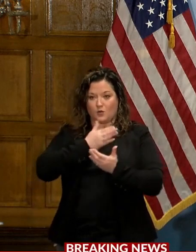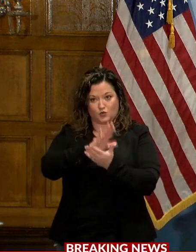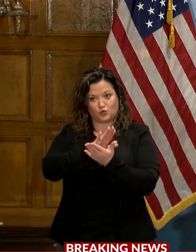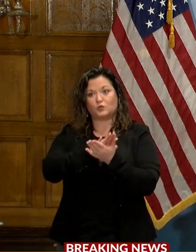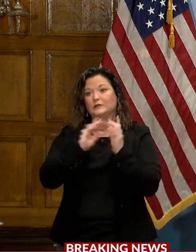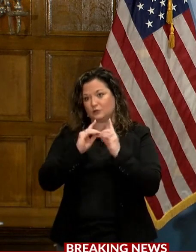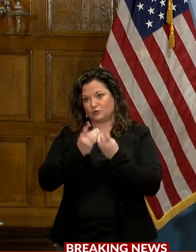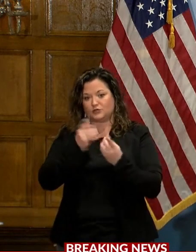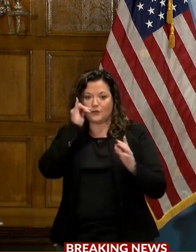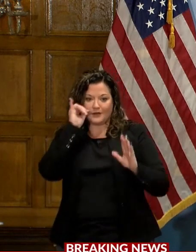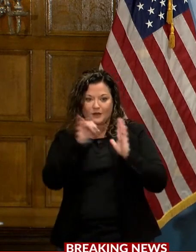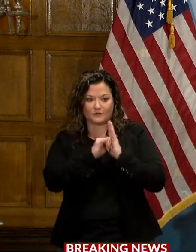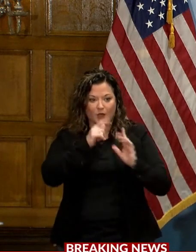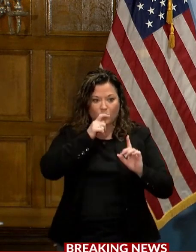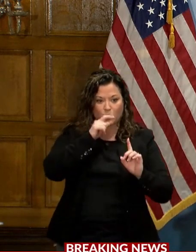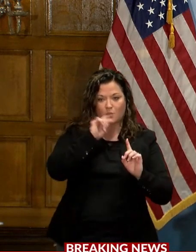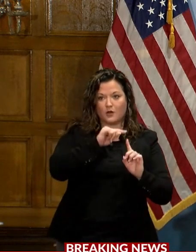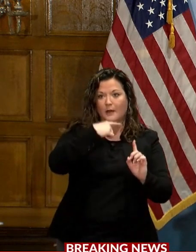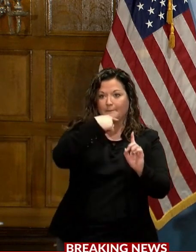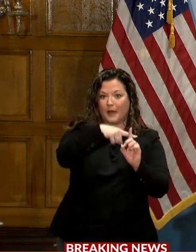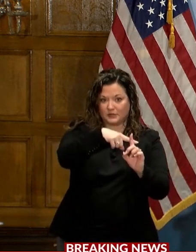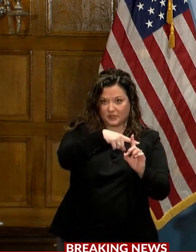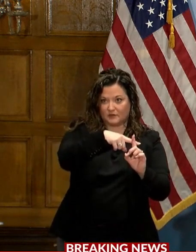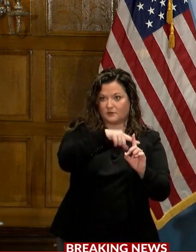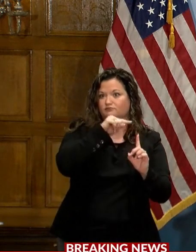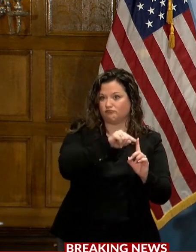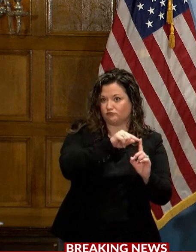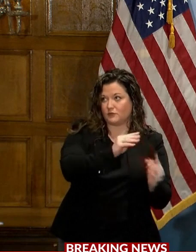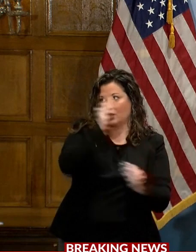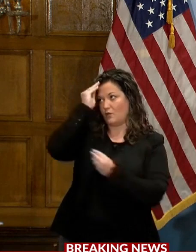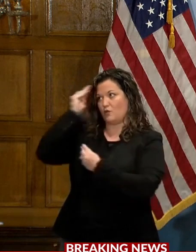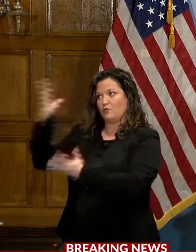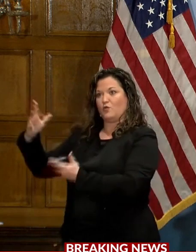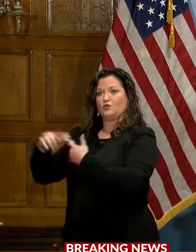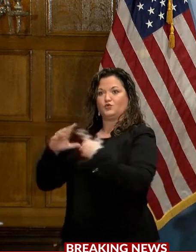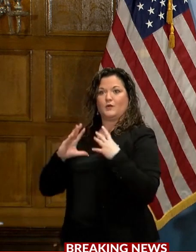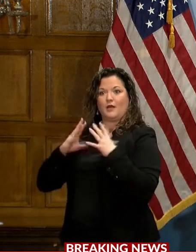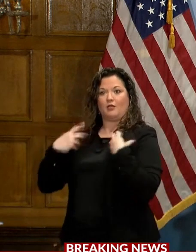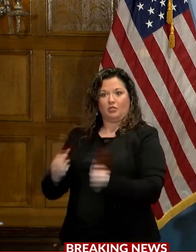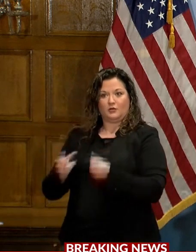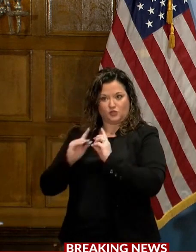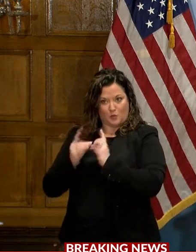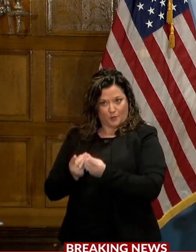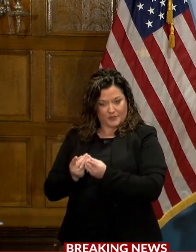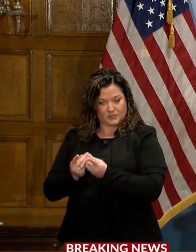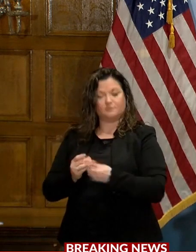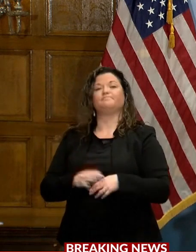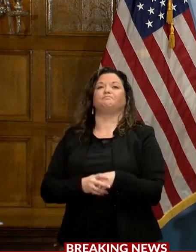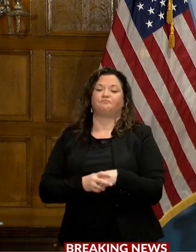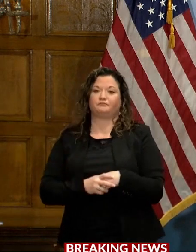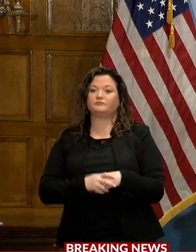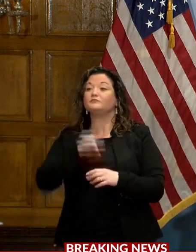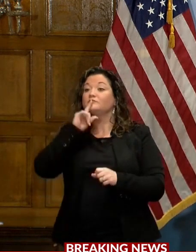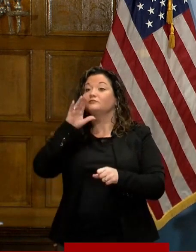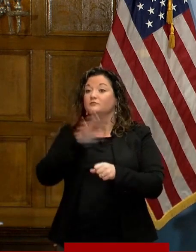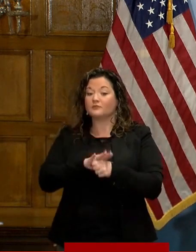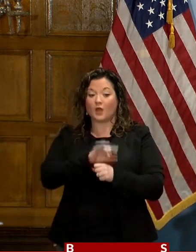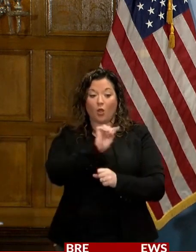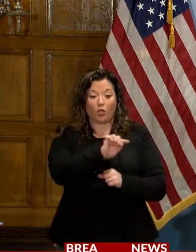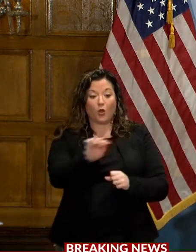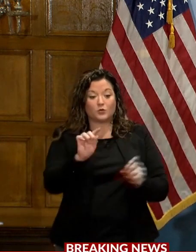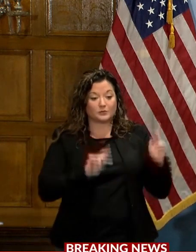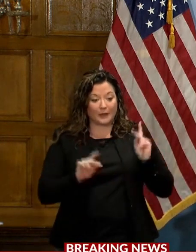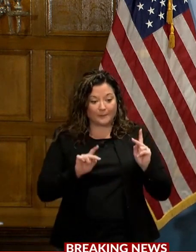positive cases and report those cases to the health department, and then making sure that those individuals